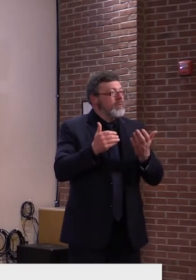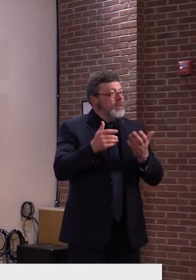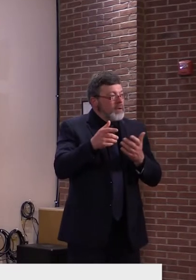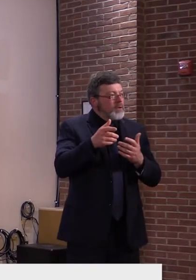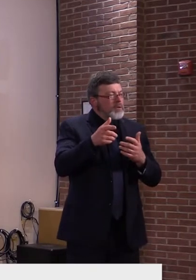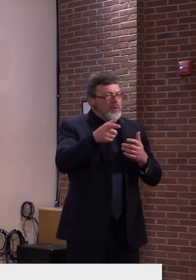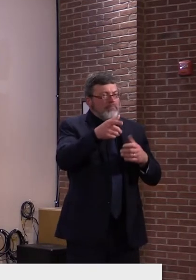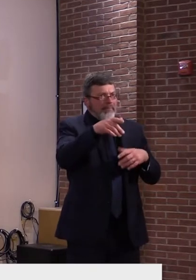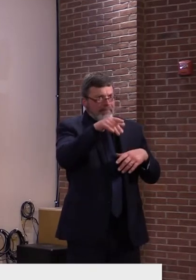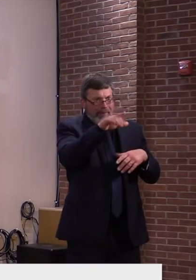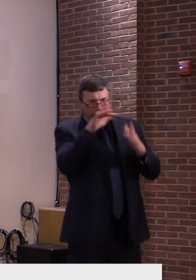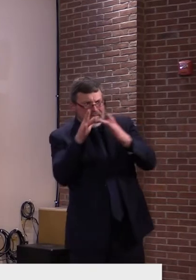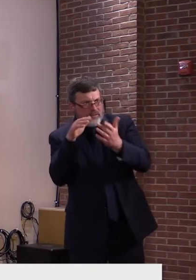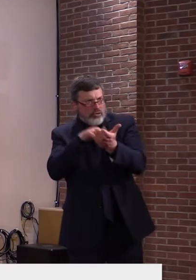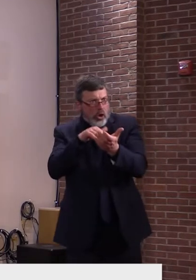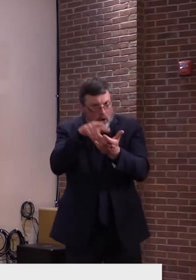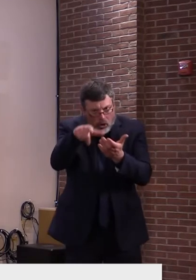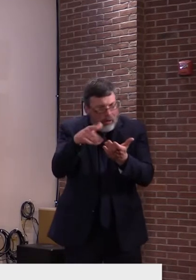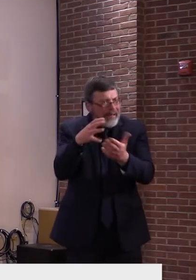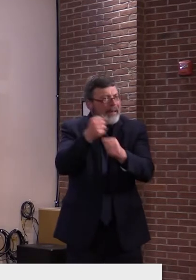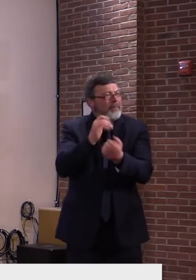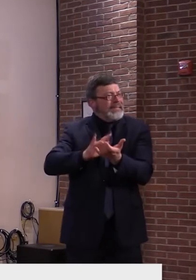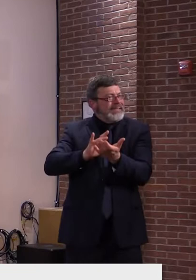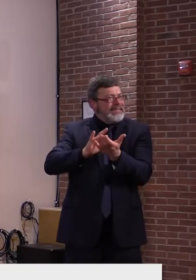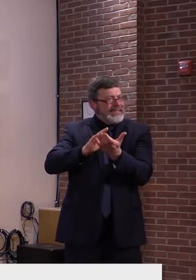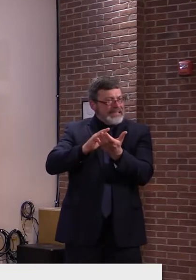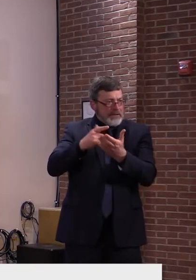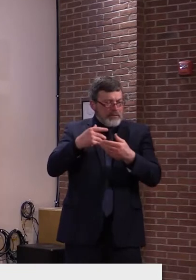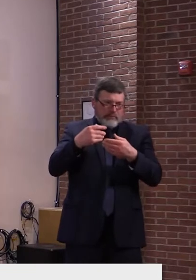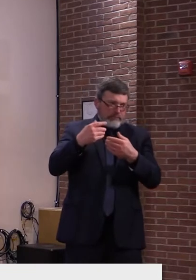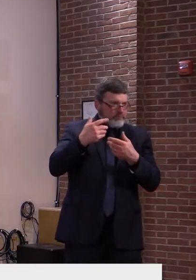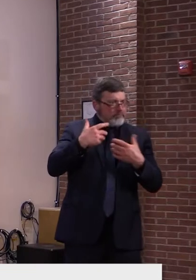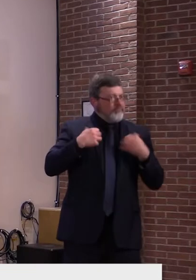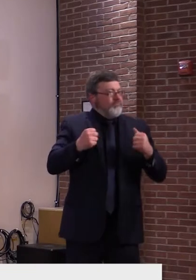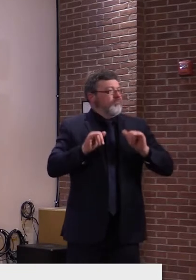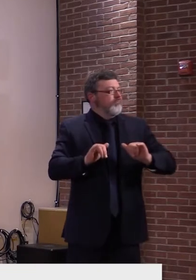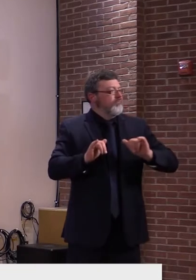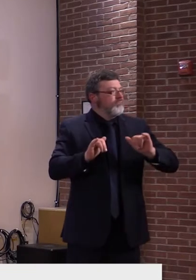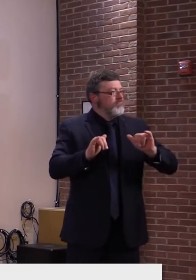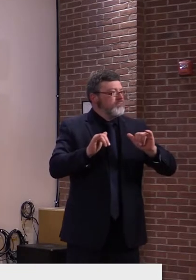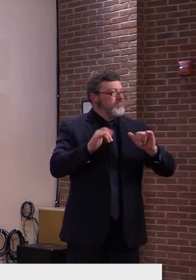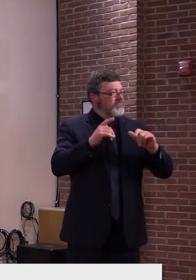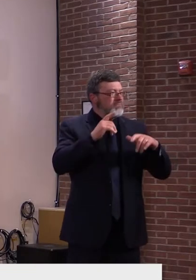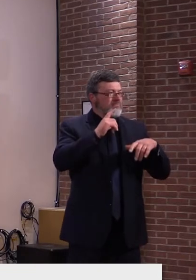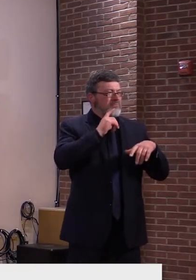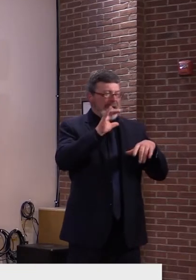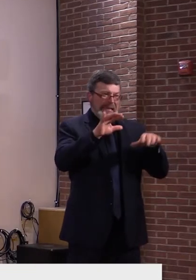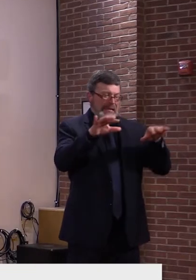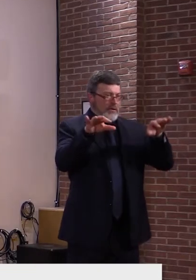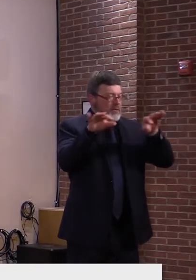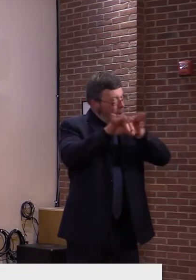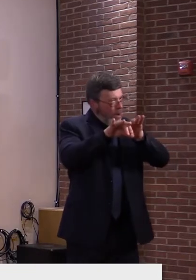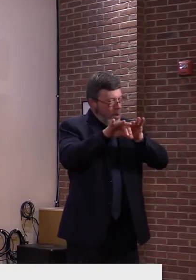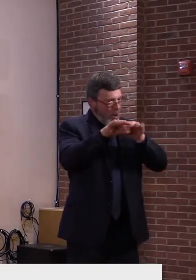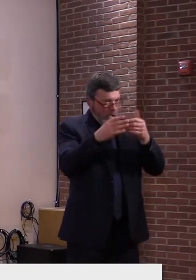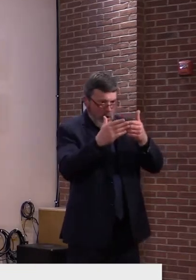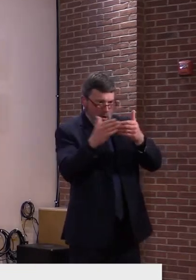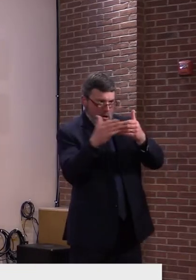you're in a higher risk group within the first 5 days of illness. I'll turn it back to the